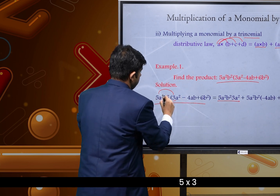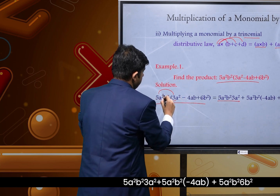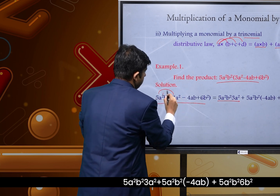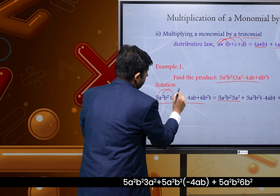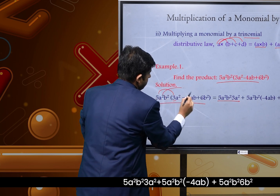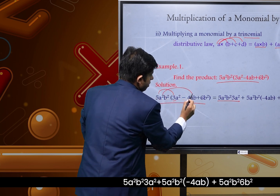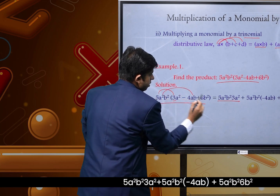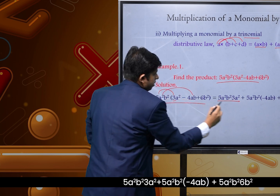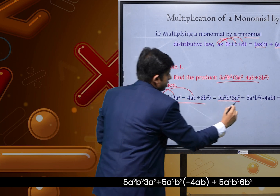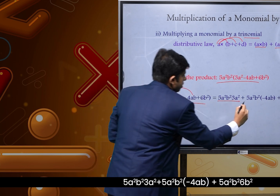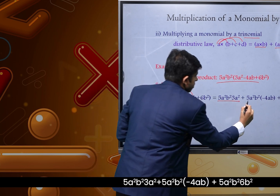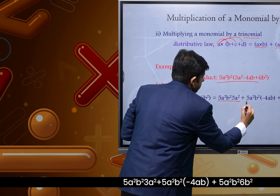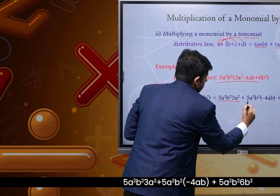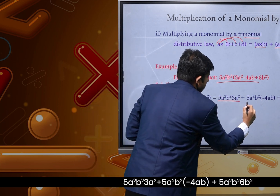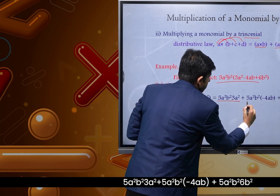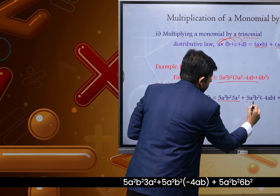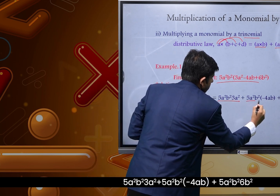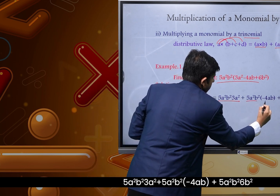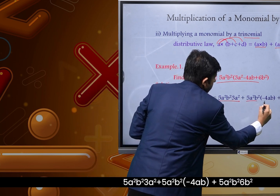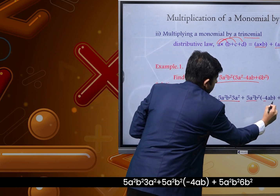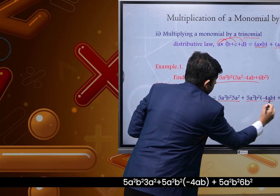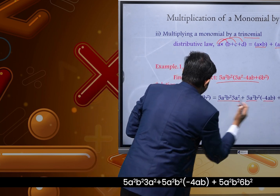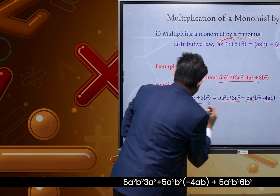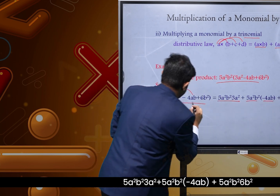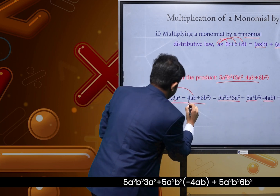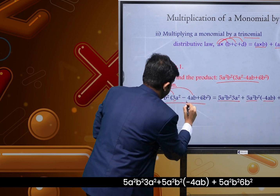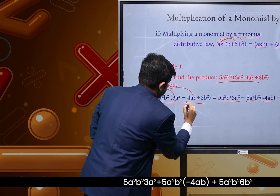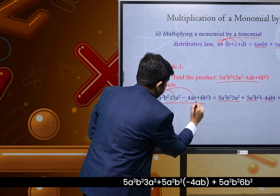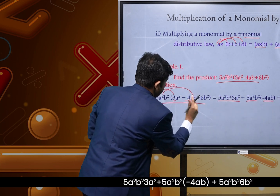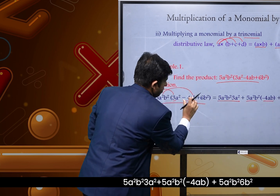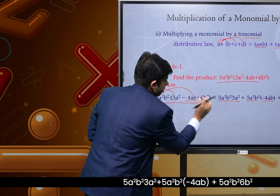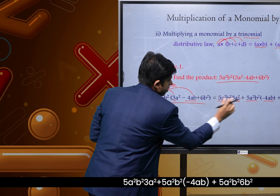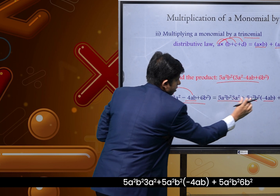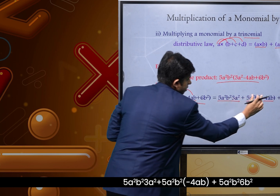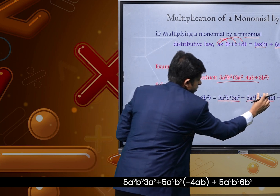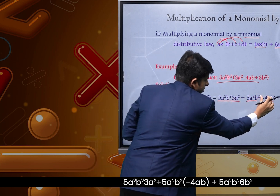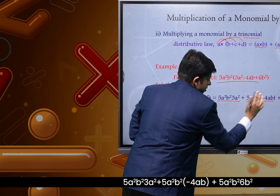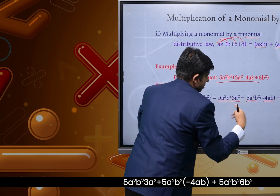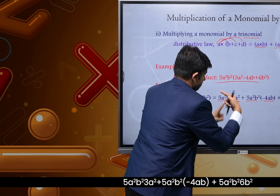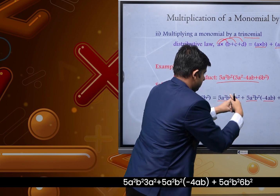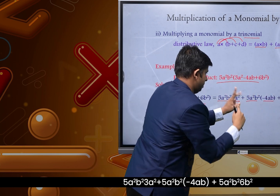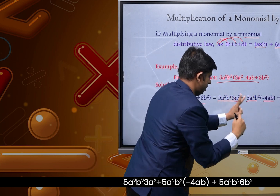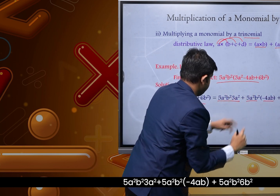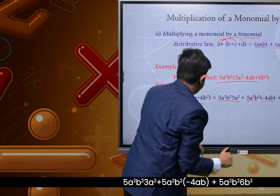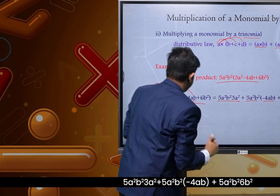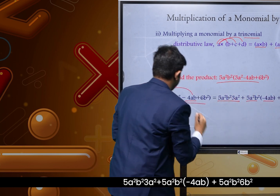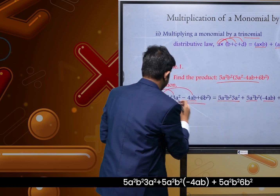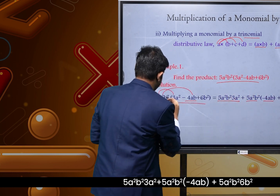a square b square 3a square plus 5a square b square of minus 4ab plus 5a square b